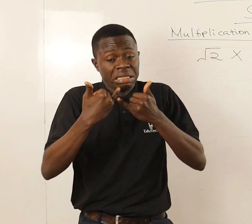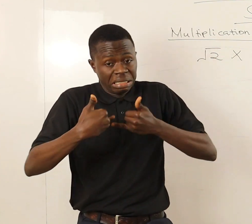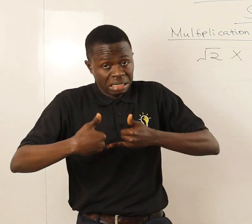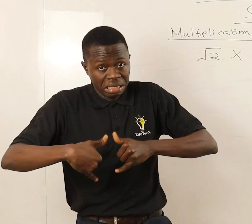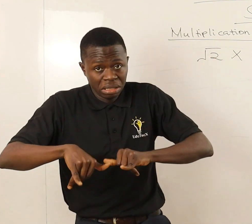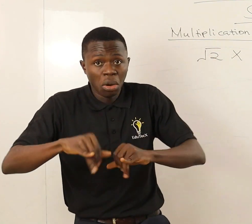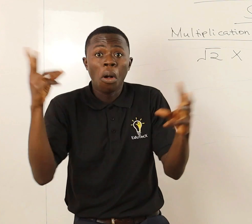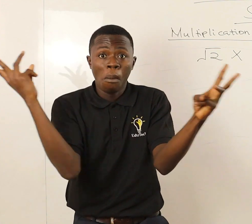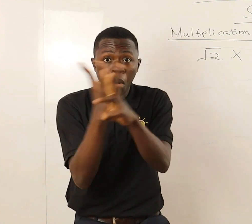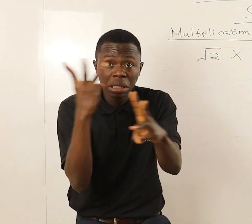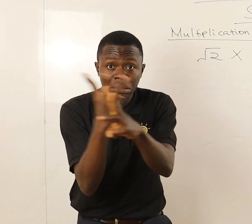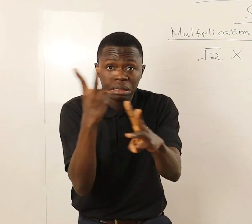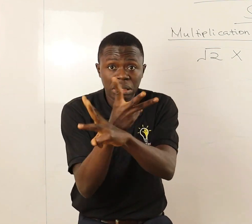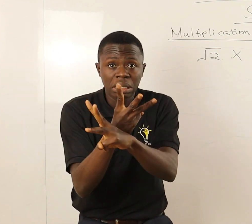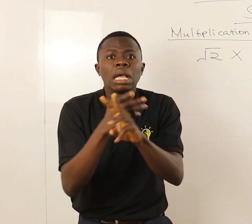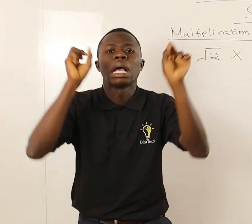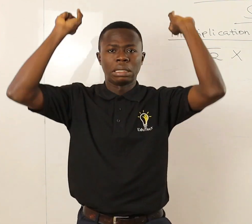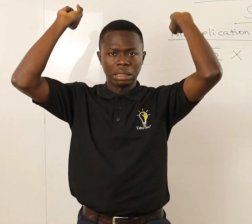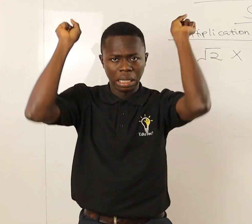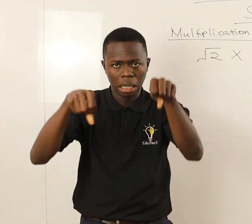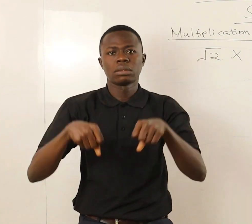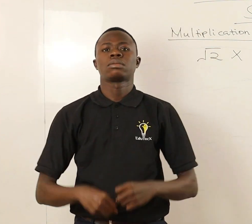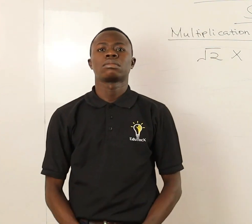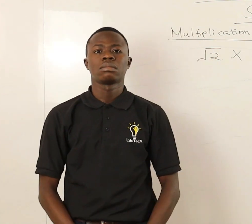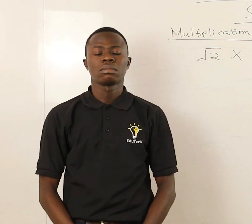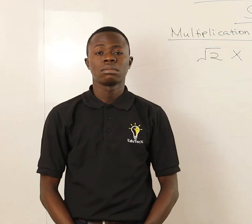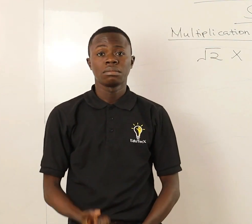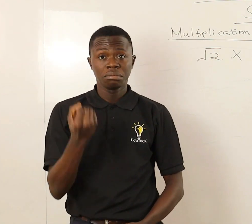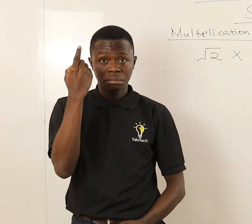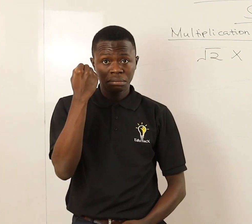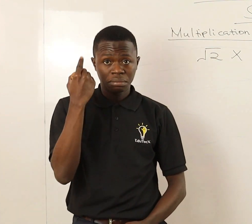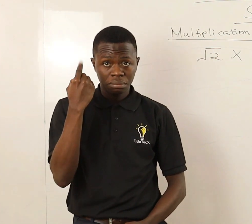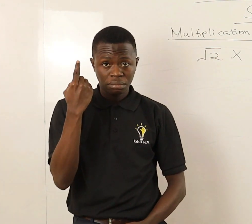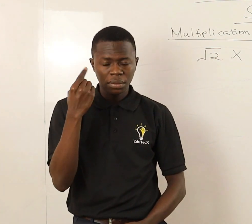of sets is quite different from multiplication of sets. So now let's go back to multiplication of sets.